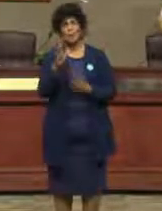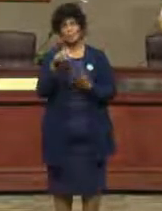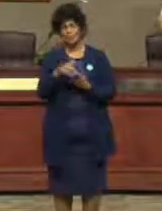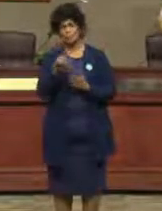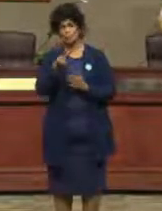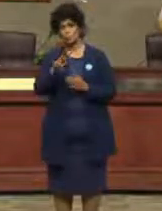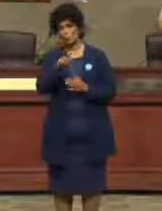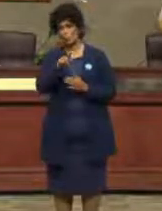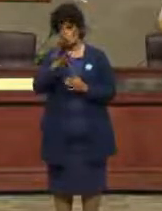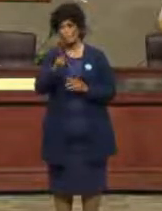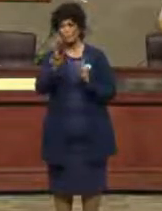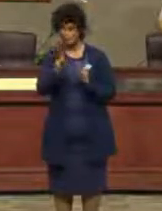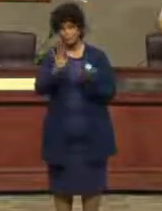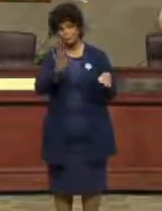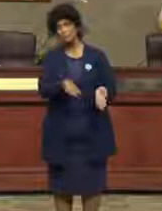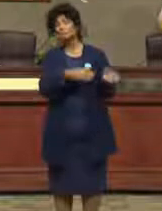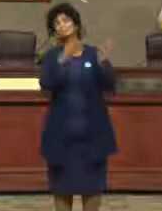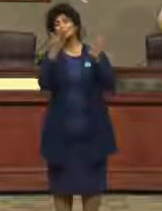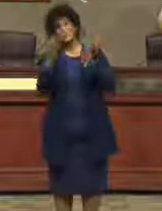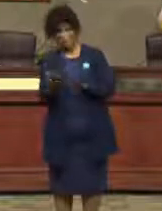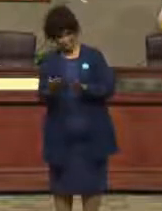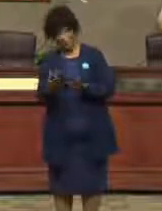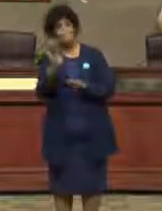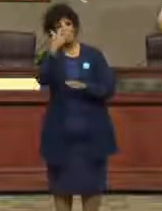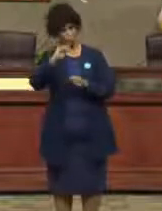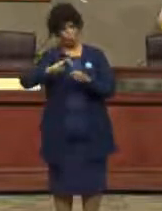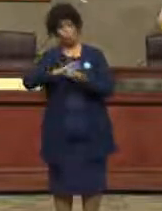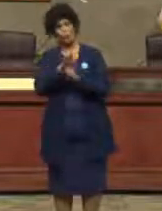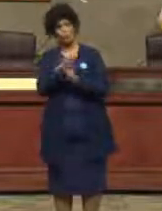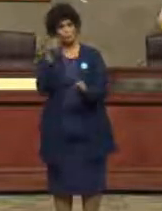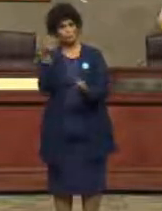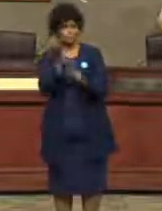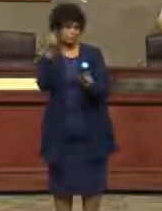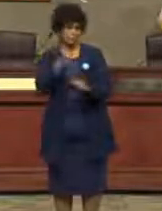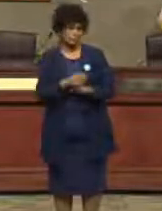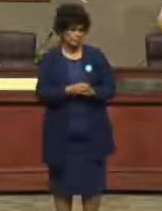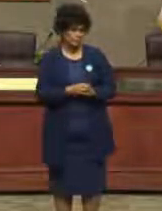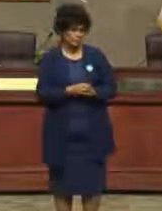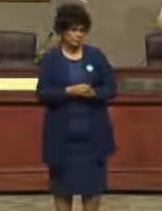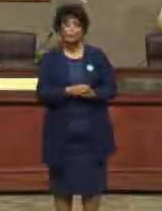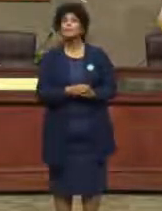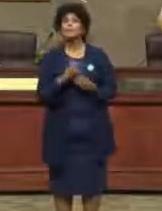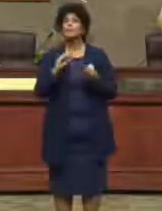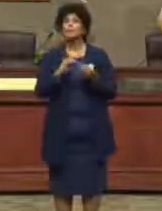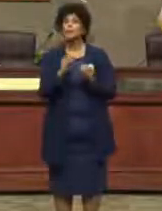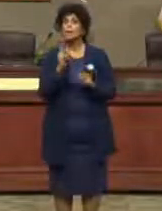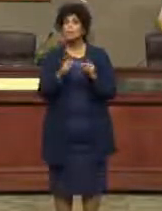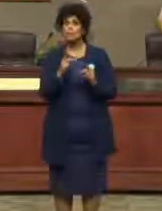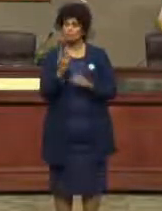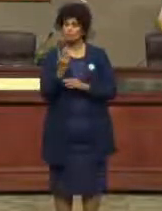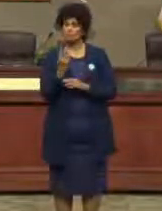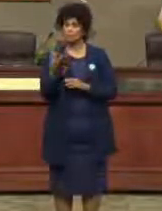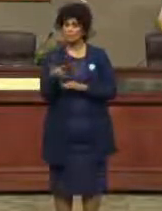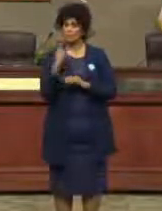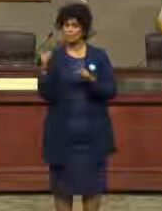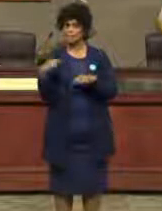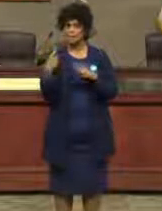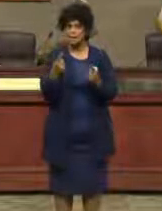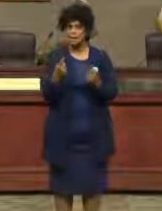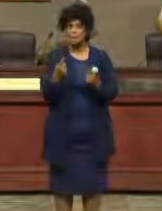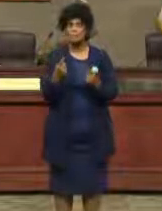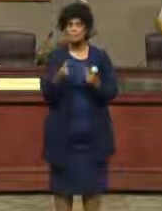1,231 residents have died from the coronavirus. Our 14-day positivity rate continues to increase.